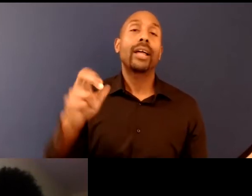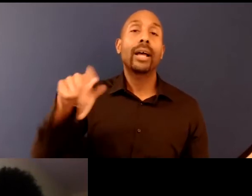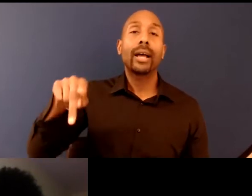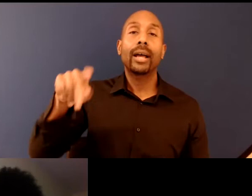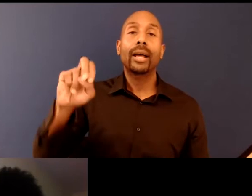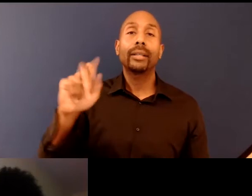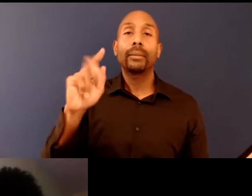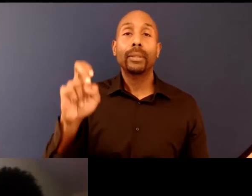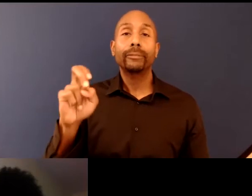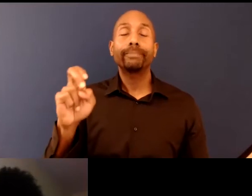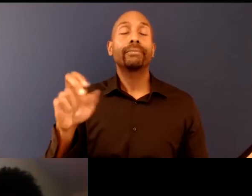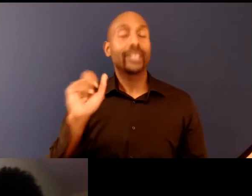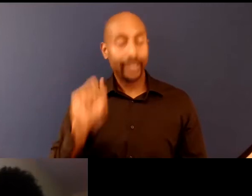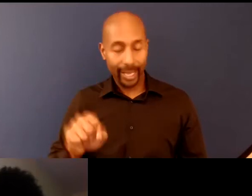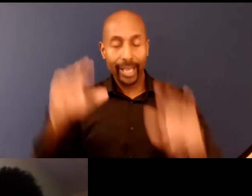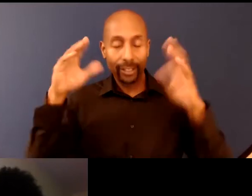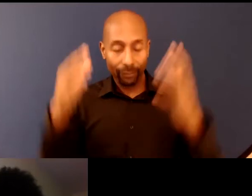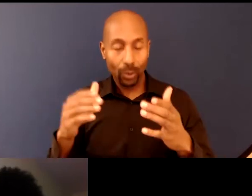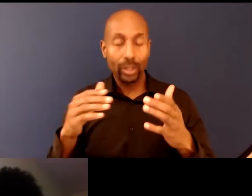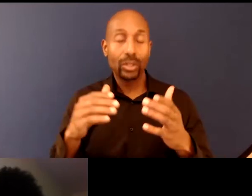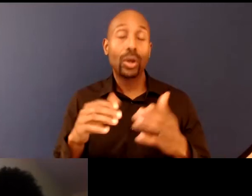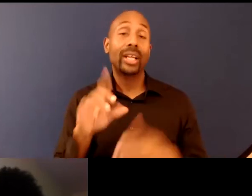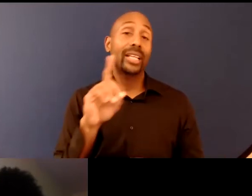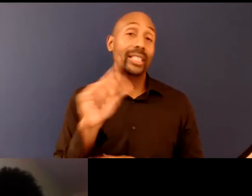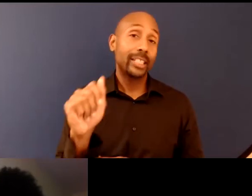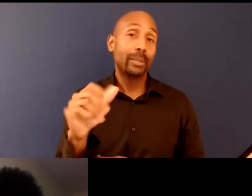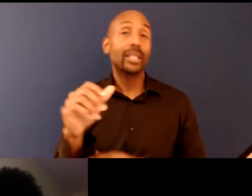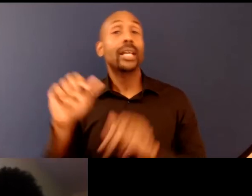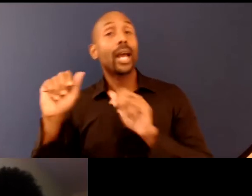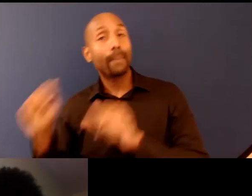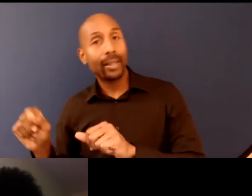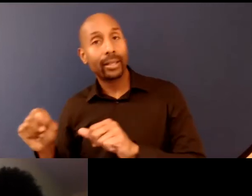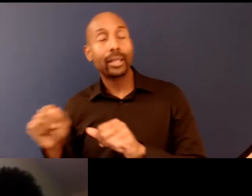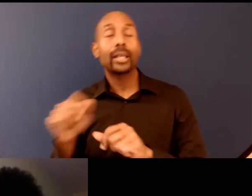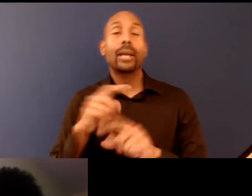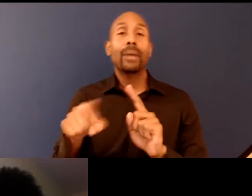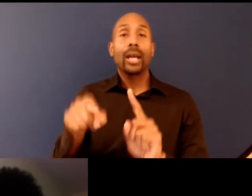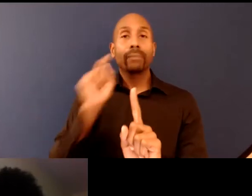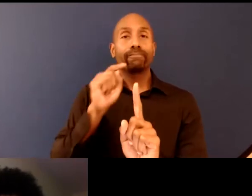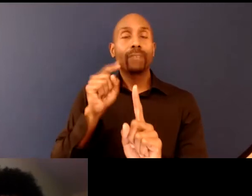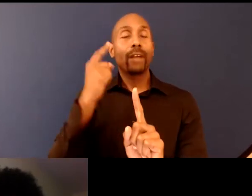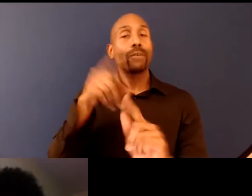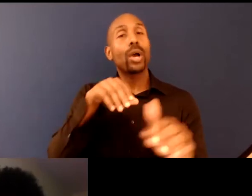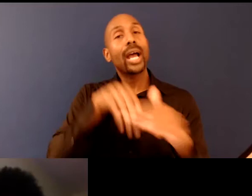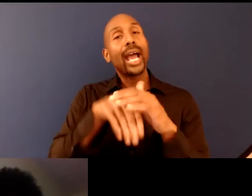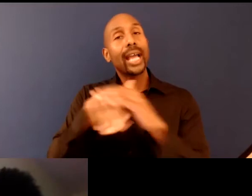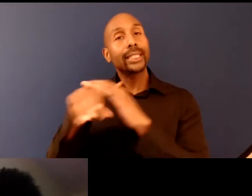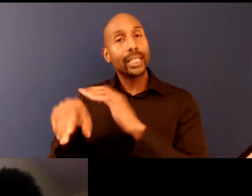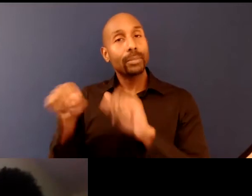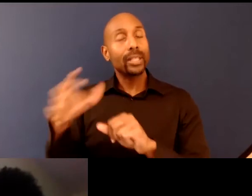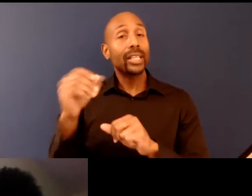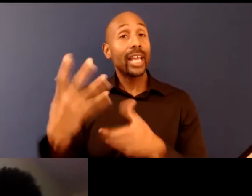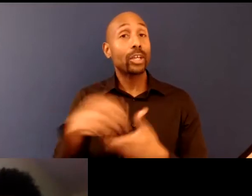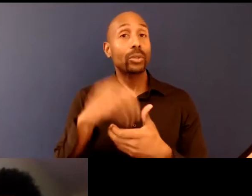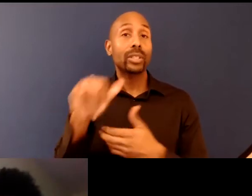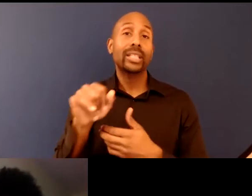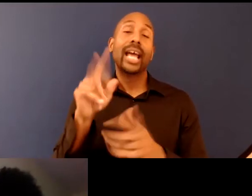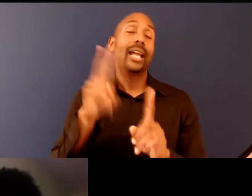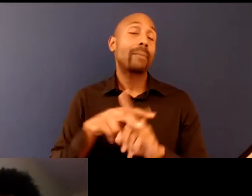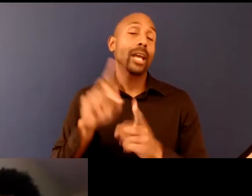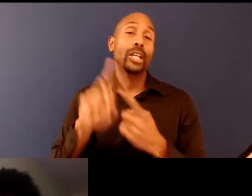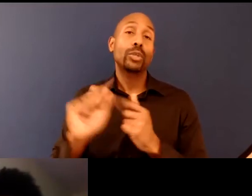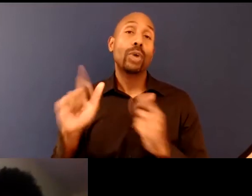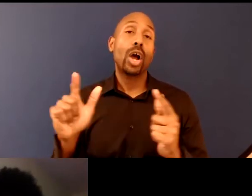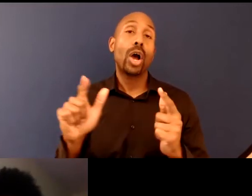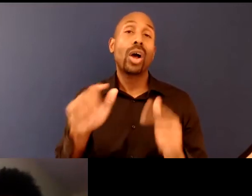and ability, the ideas of accessibility and inclusion apply to all minority groups and communities.